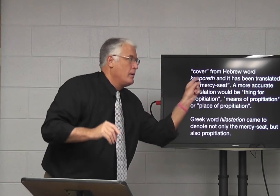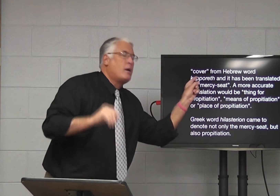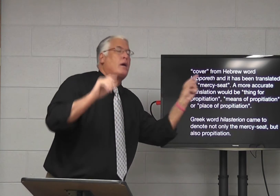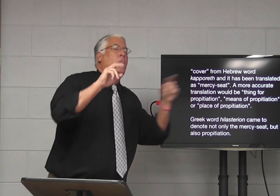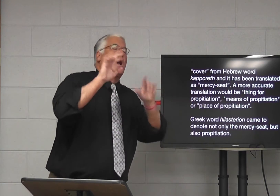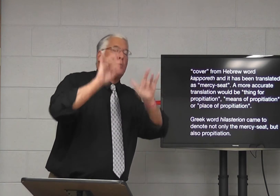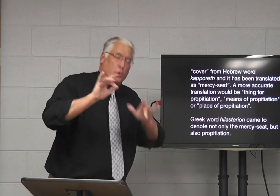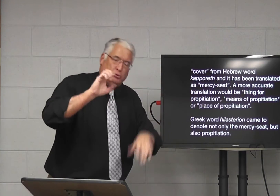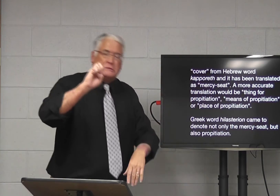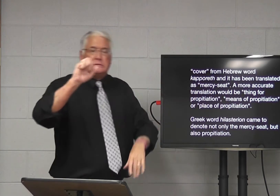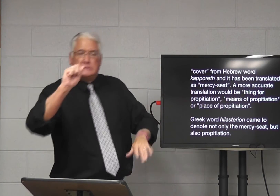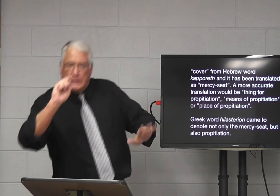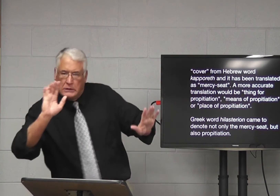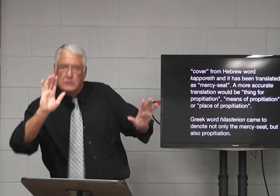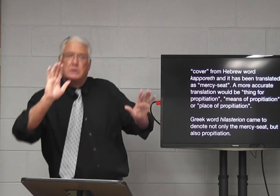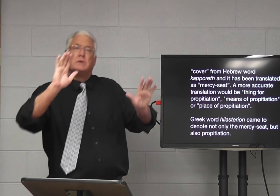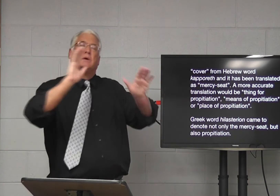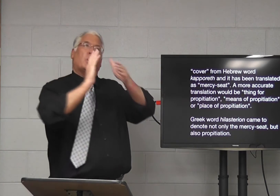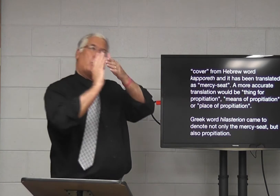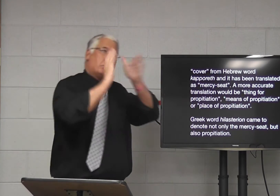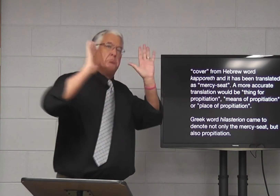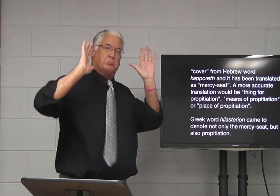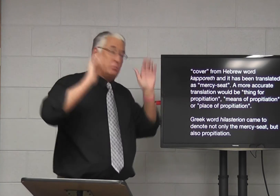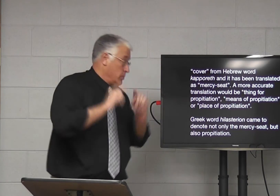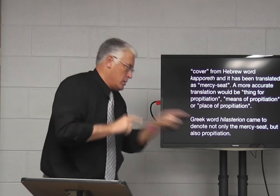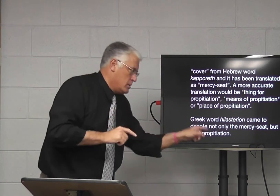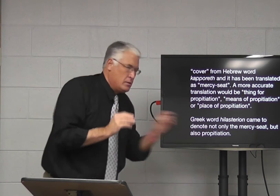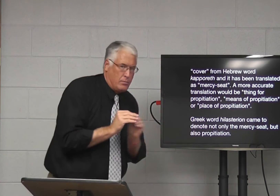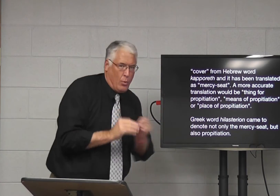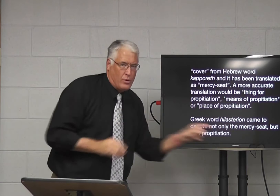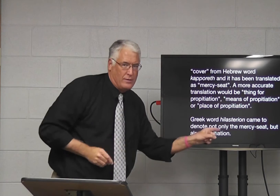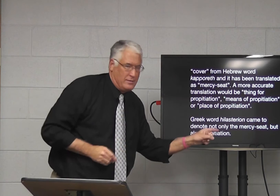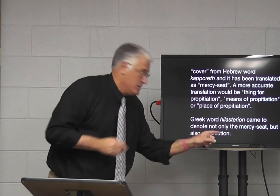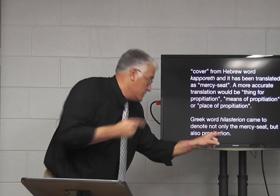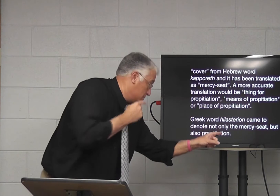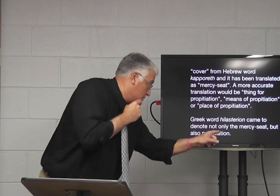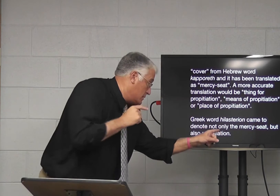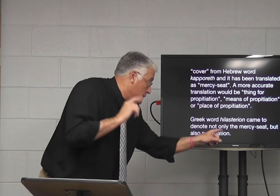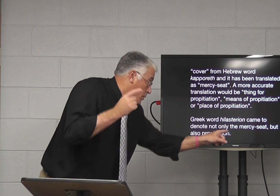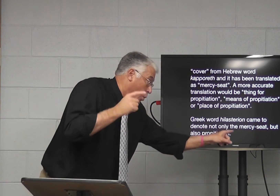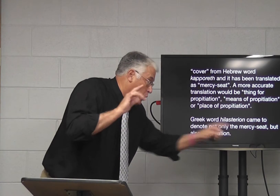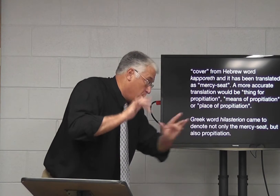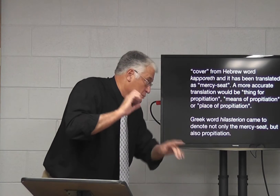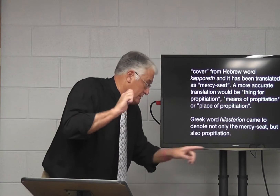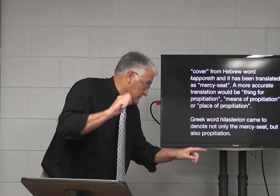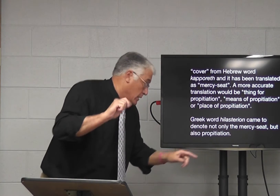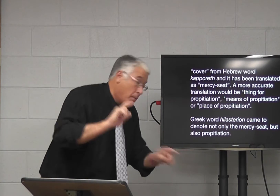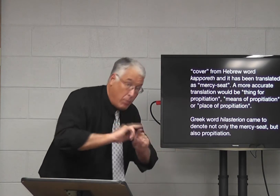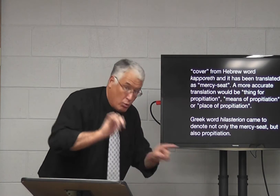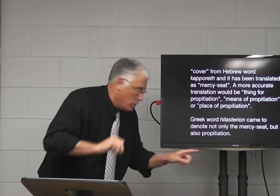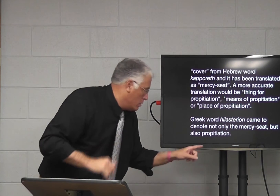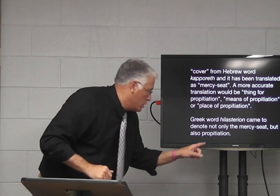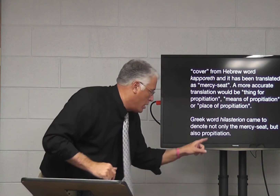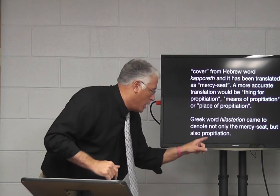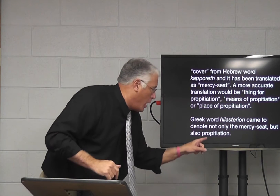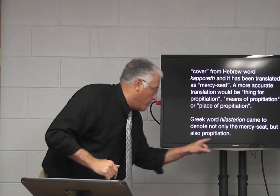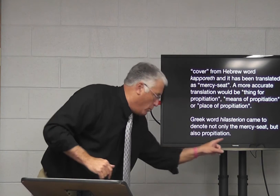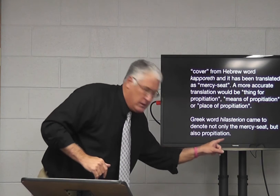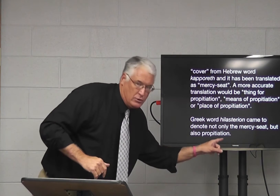it was more in depth. The Hebrew word was mercy seat, but this word in Greek also